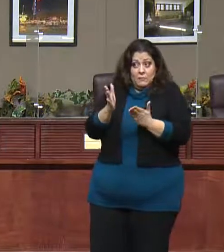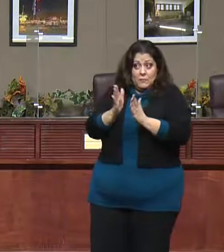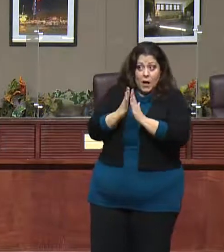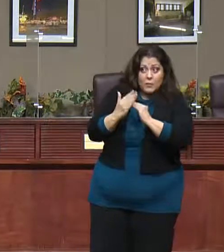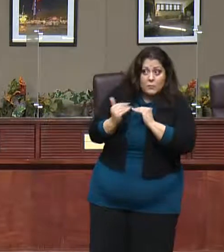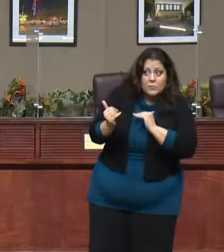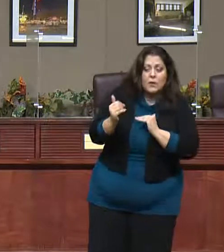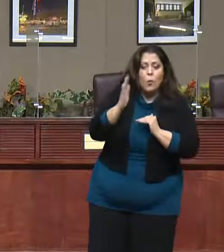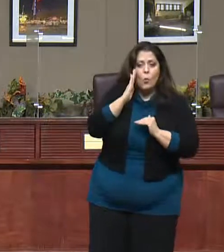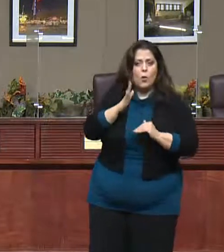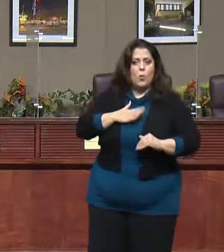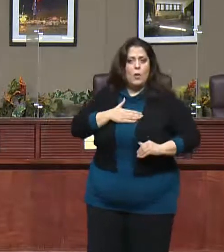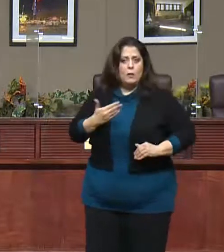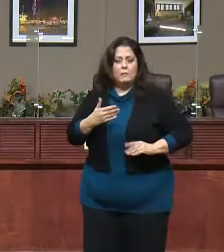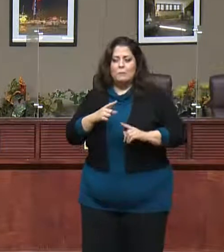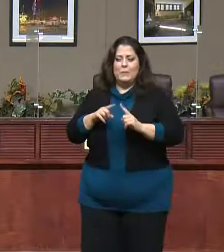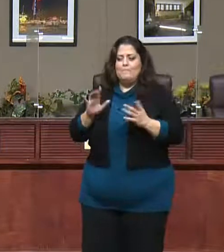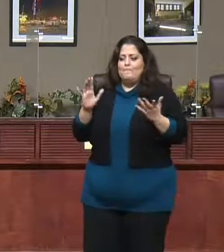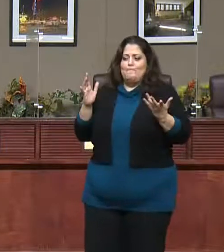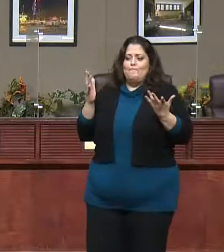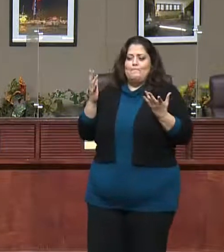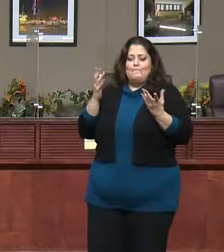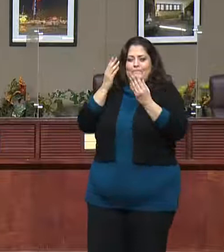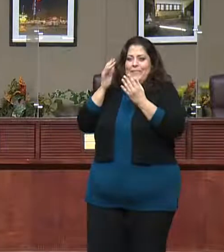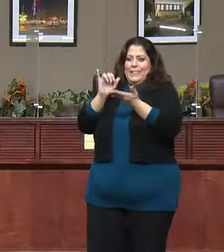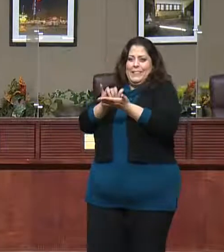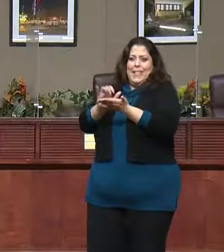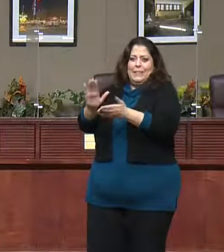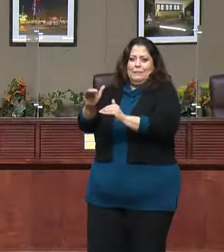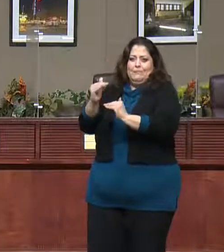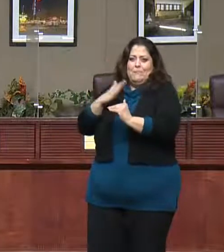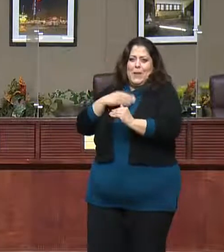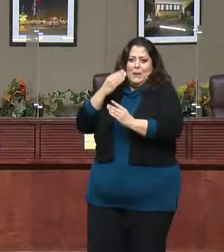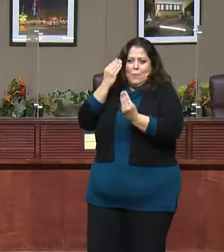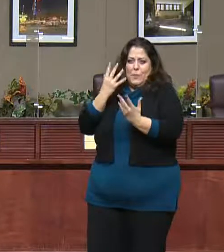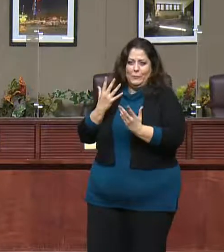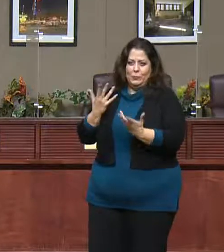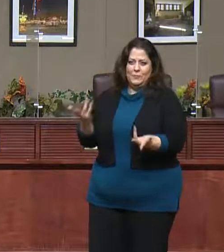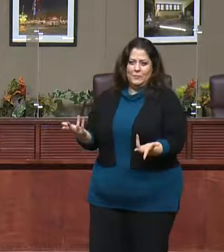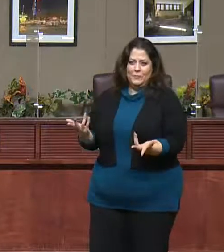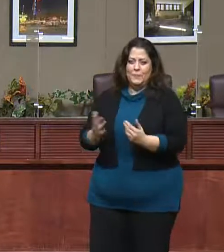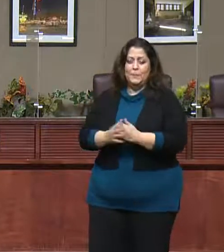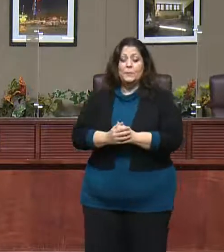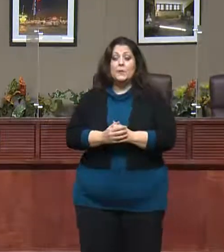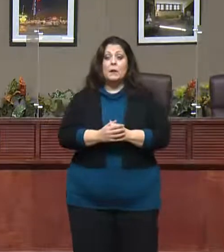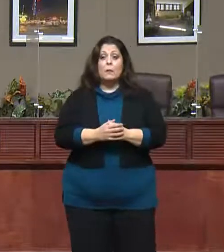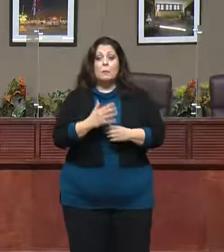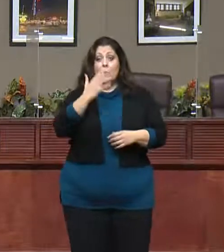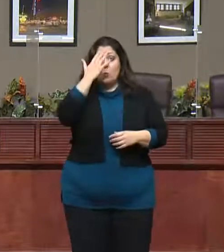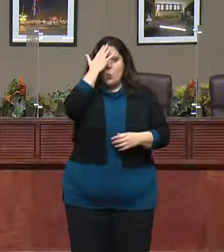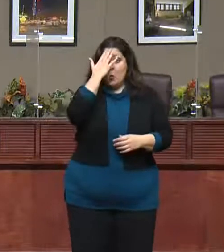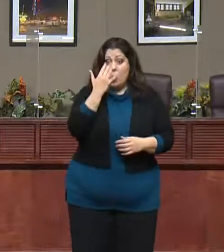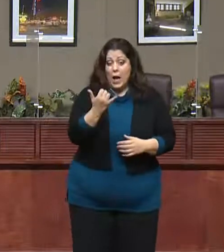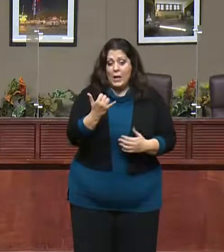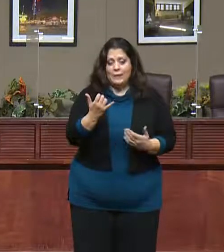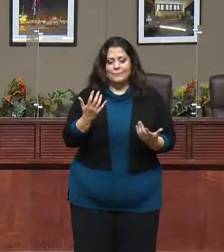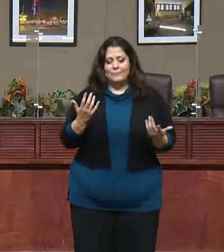that I know. Also, with regard to why, it's just a matter of time.